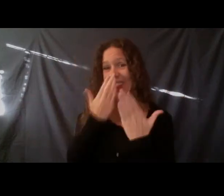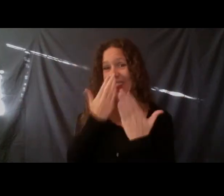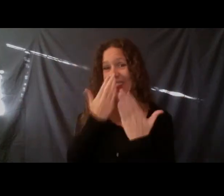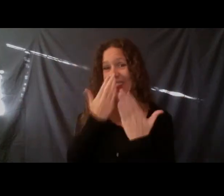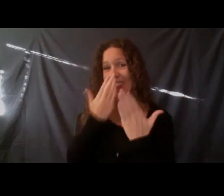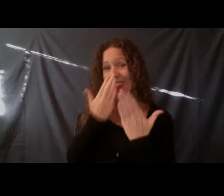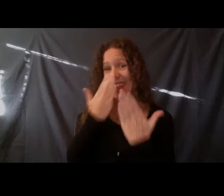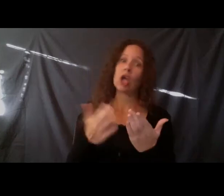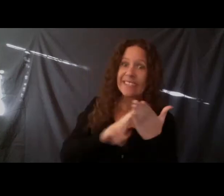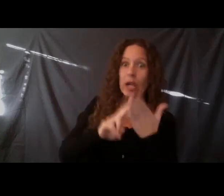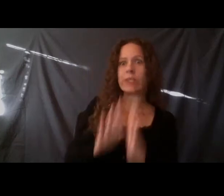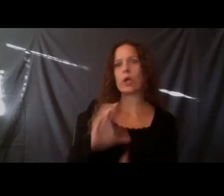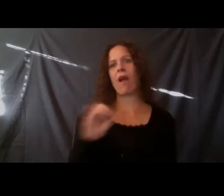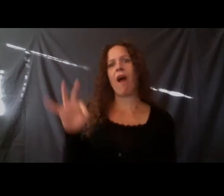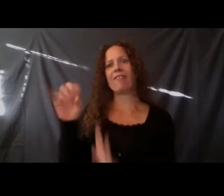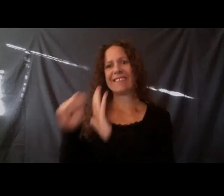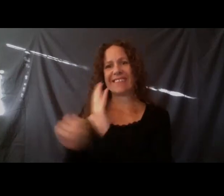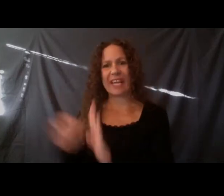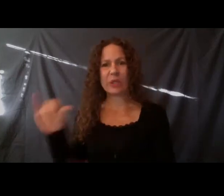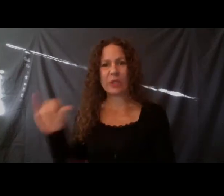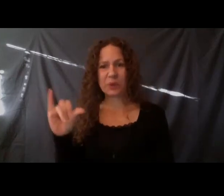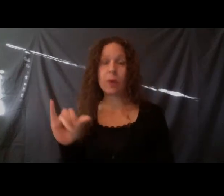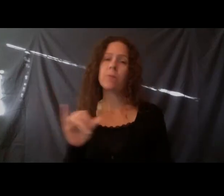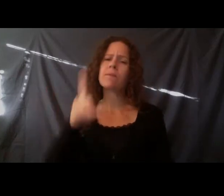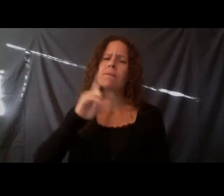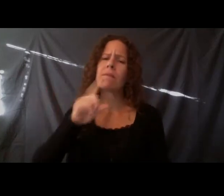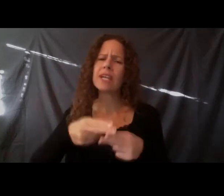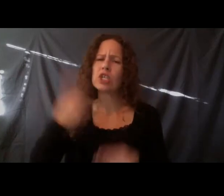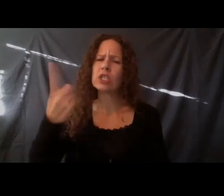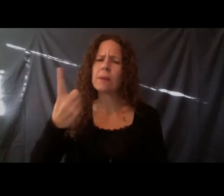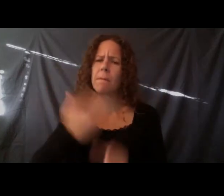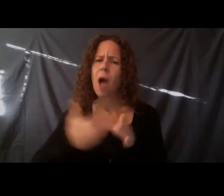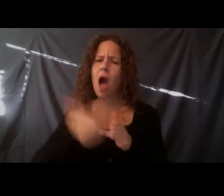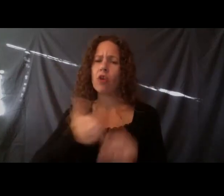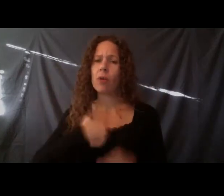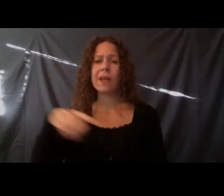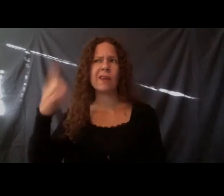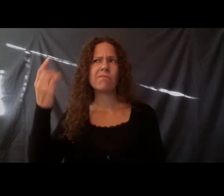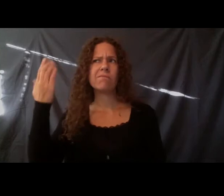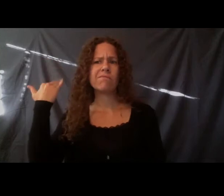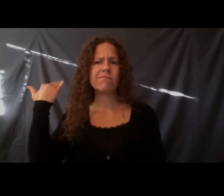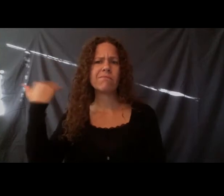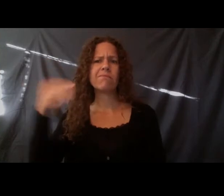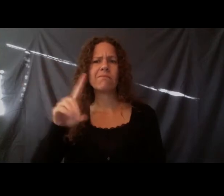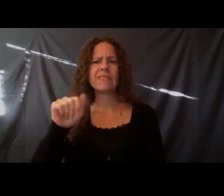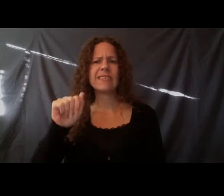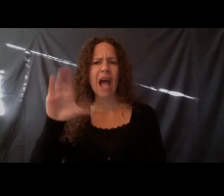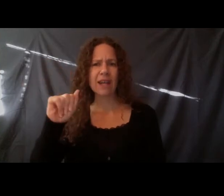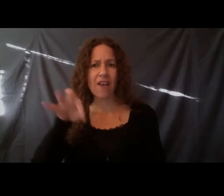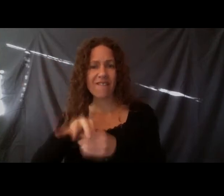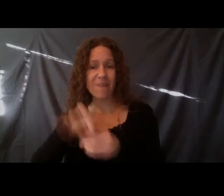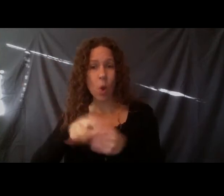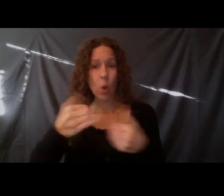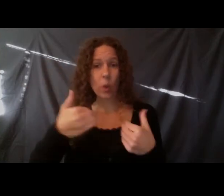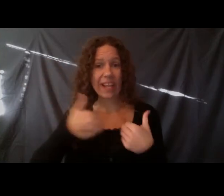State also. And I want to mention one thing that really bothered me. When we had the DACA vote a while back to allow DACA folks